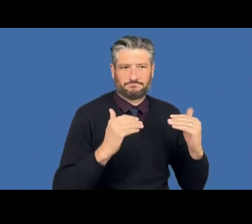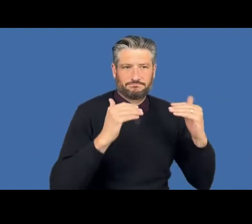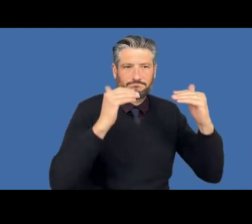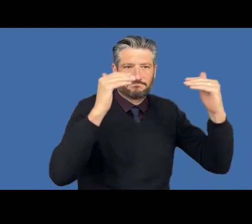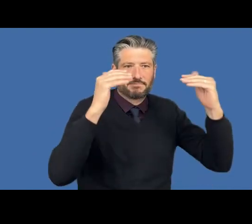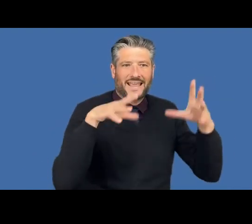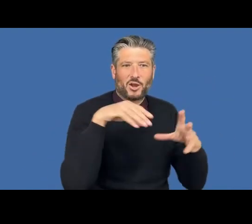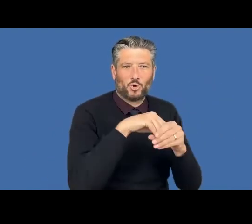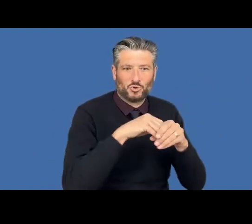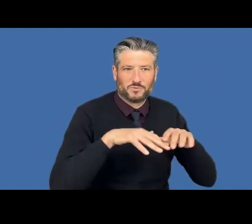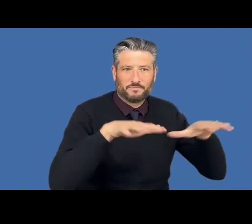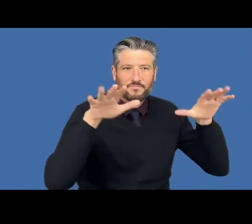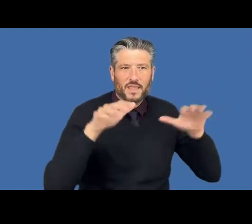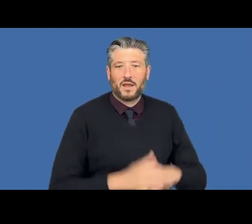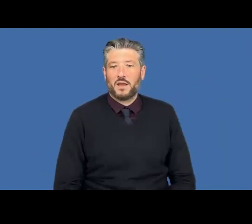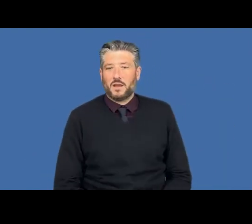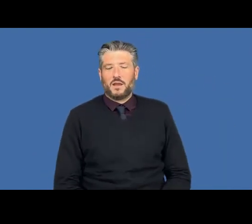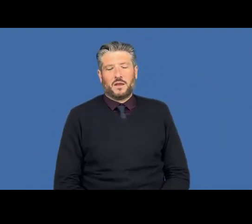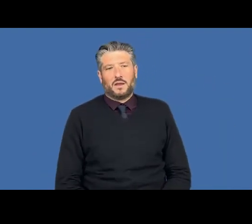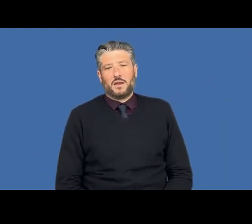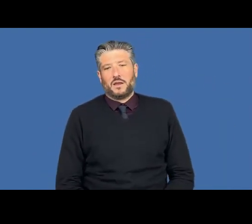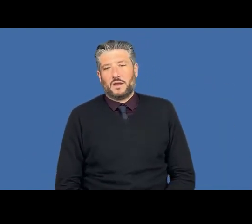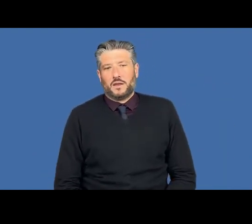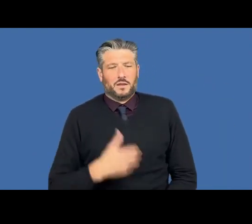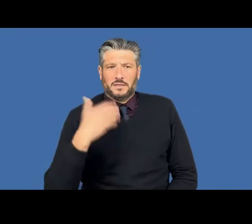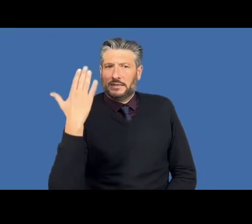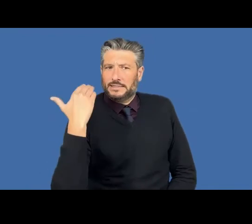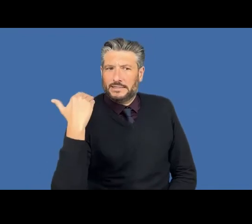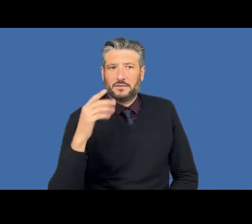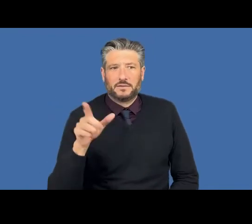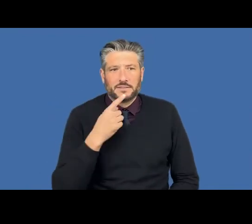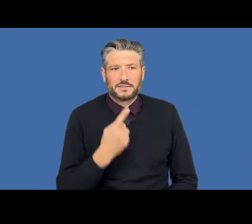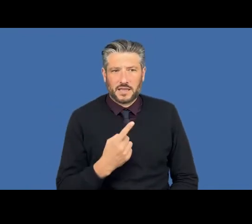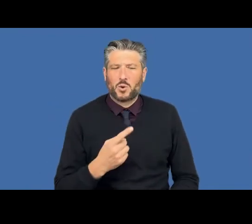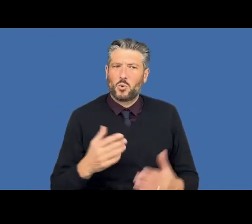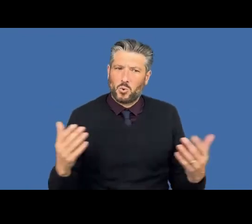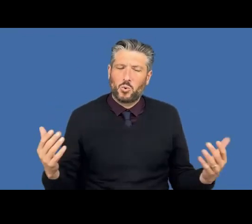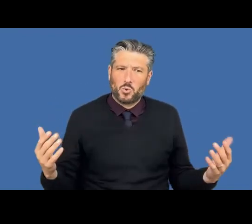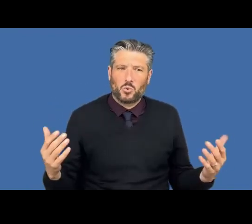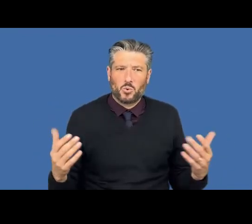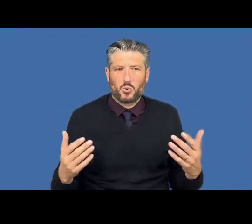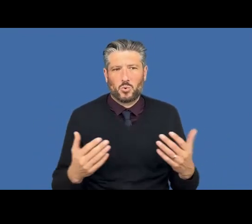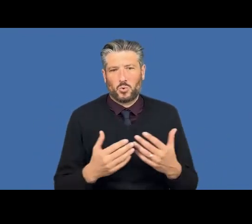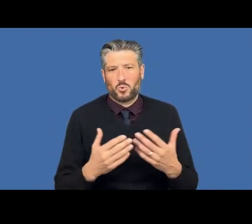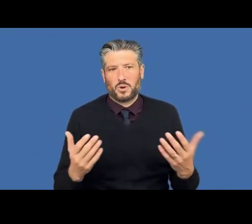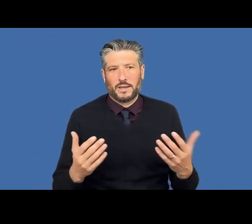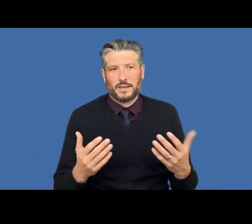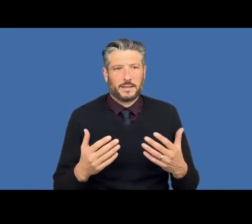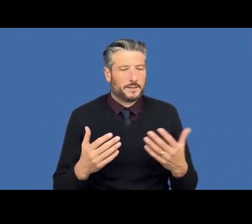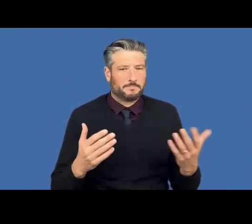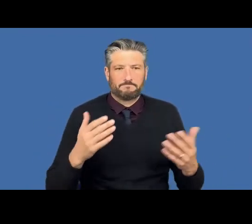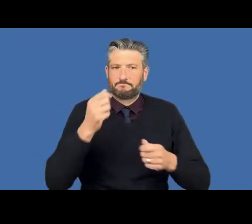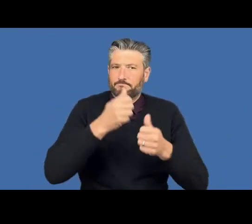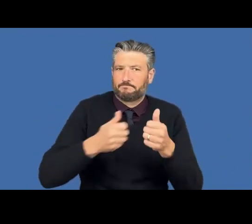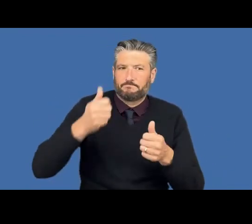kind of executive buy-in that was mentioned takes time. Now, either you're lucky and you get someone at the top that